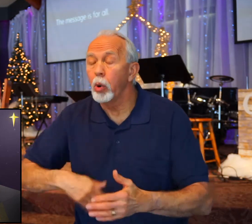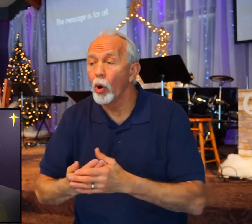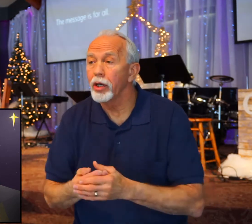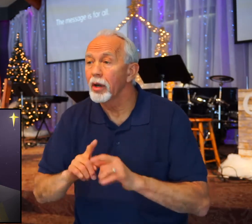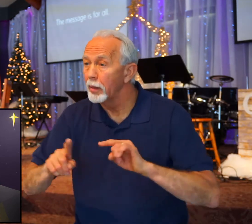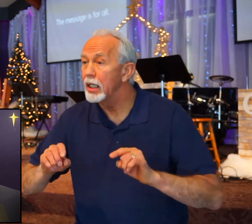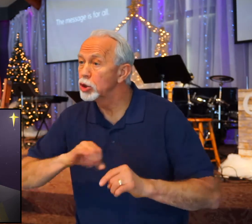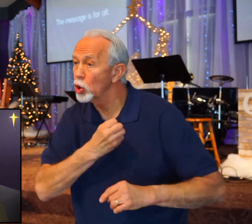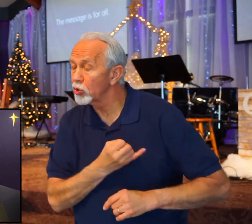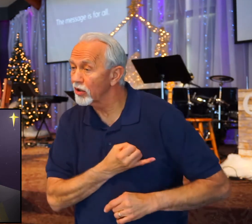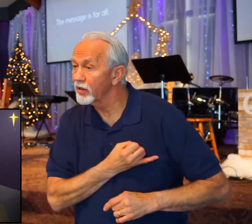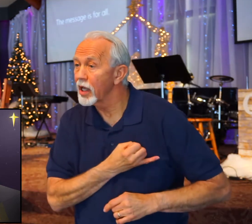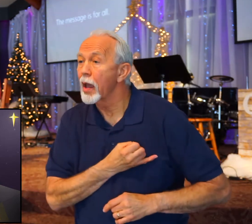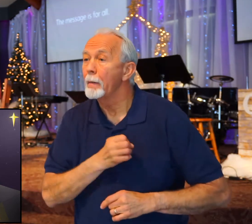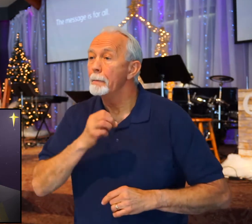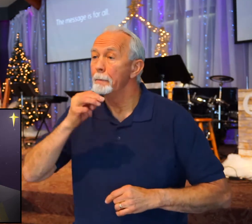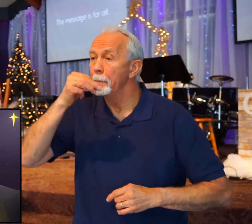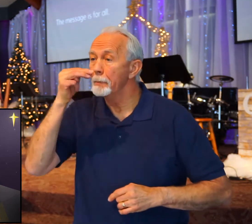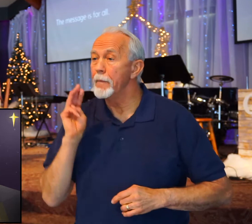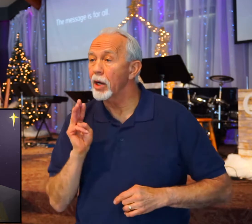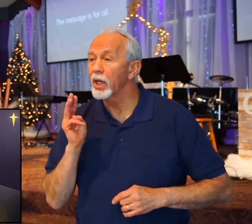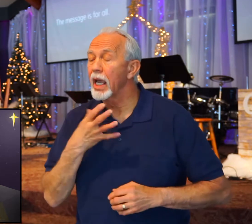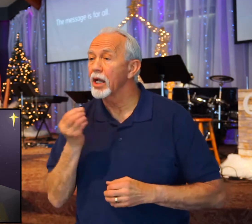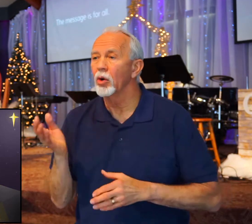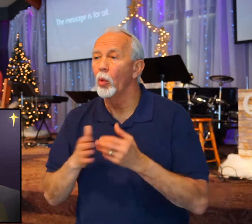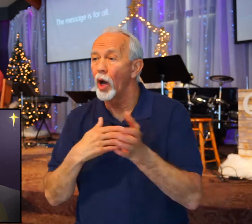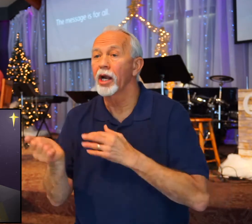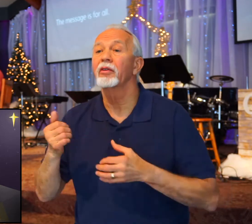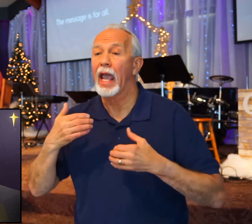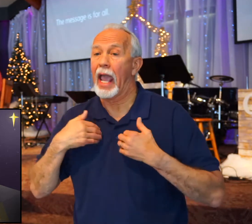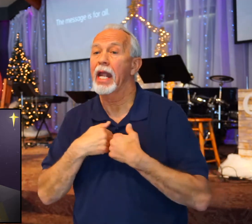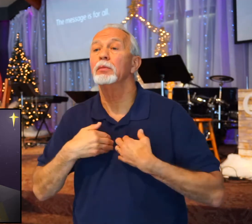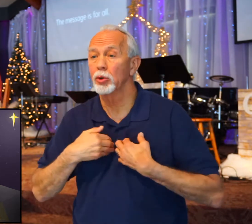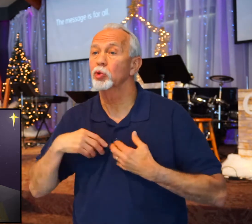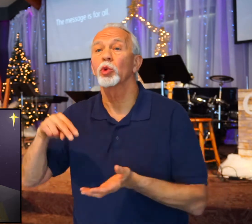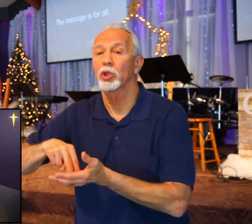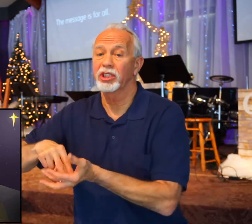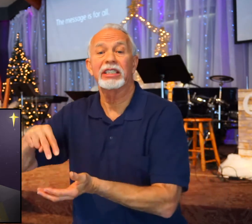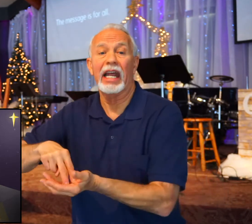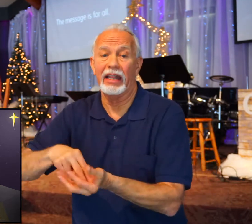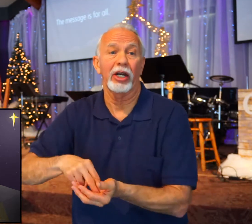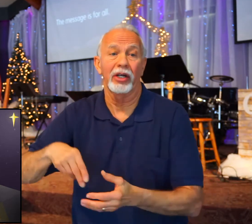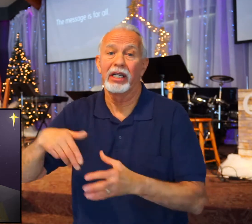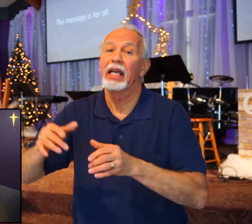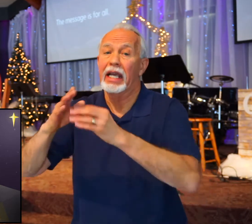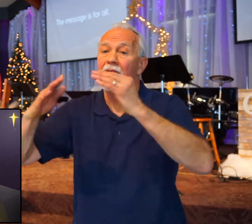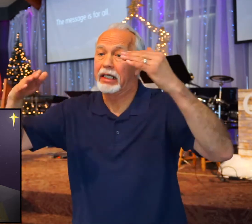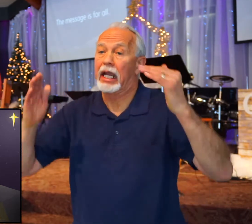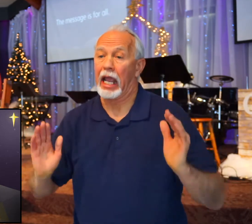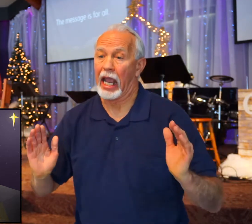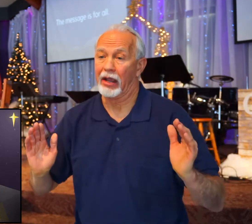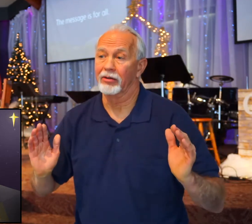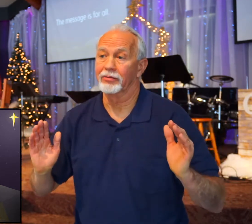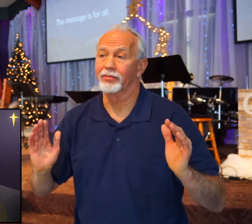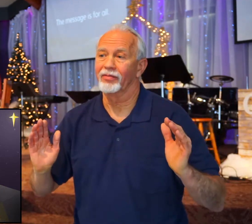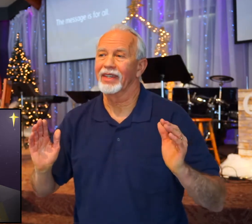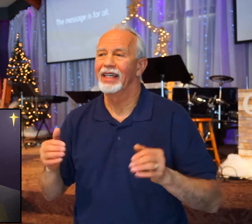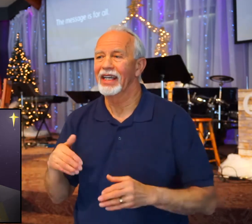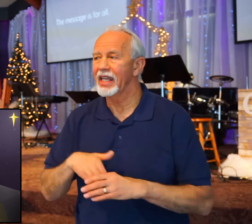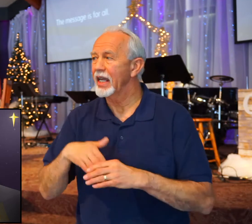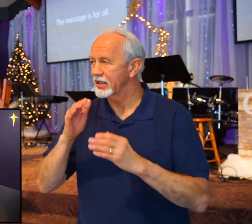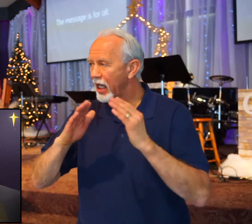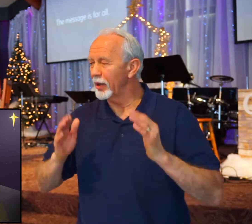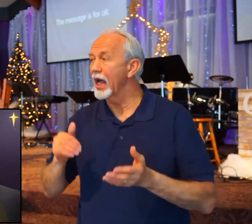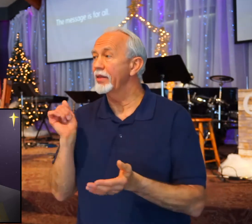Joseph, Mary, and whatever animals happened to be standing around in that cave that they were in that stable at